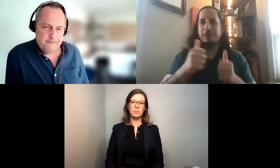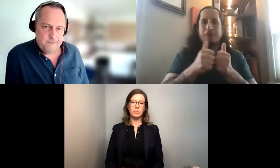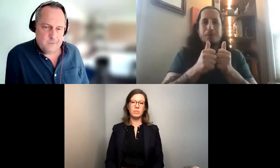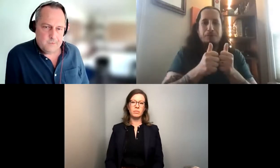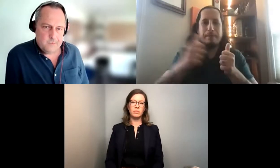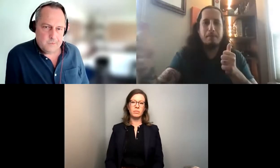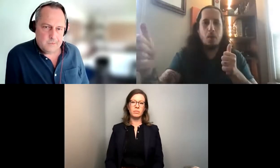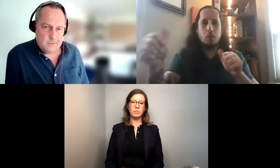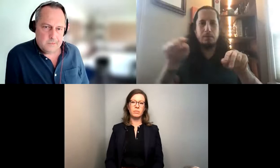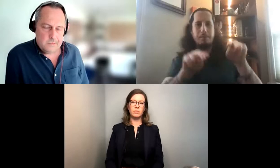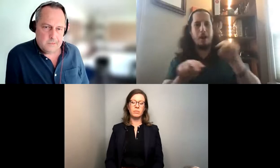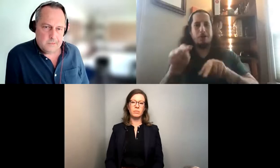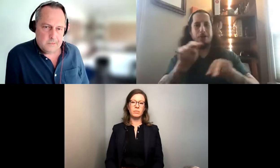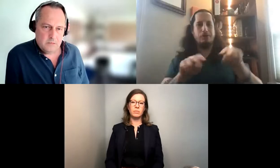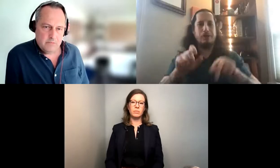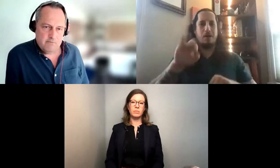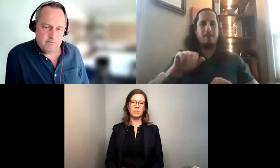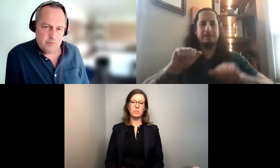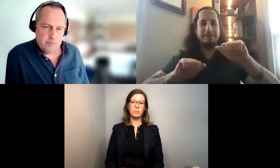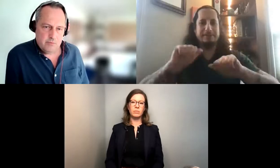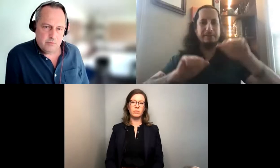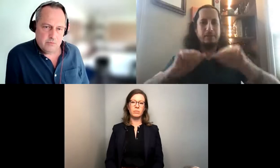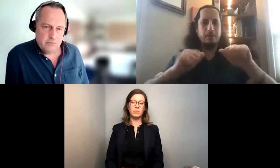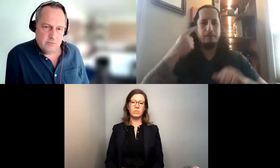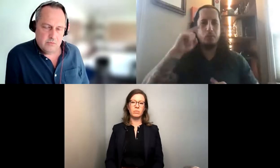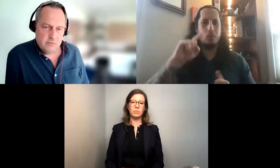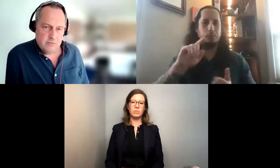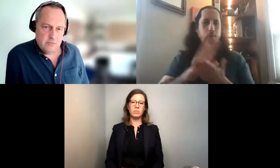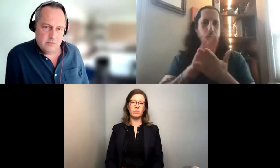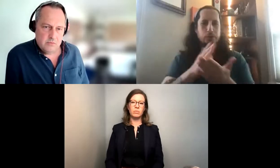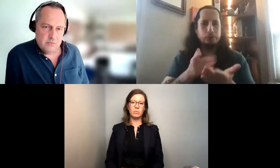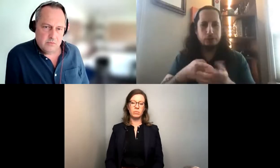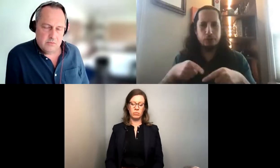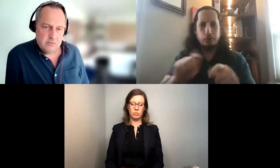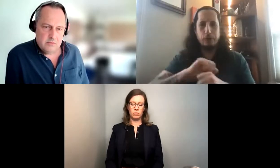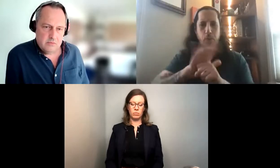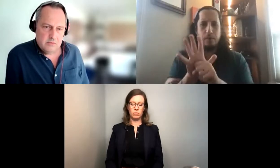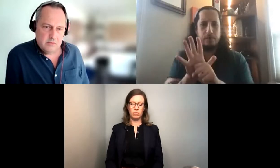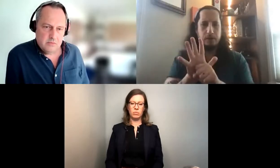there's a big issue in terms of remote monitoring